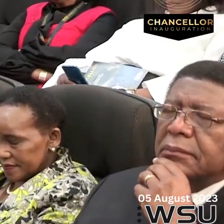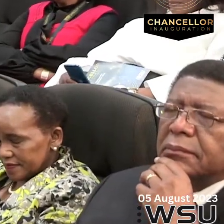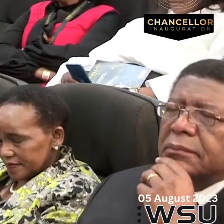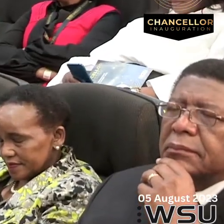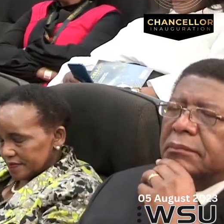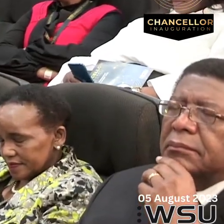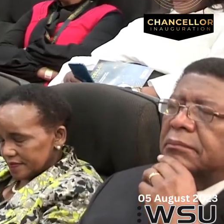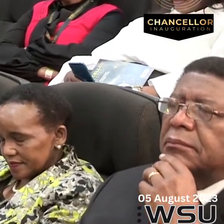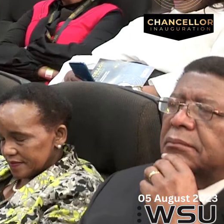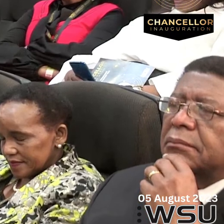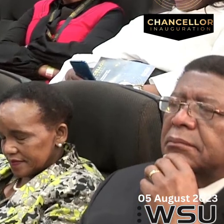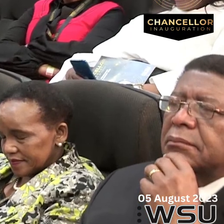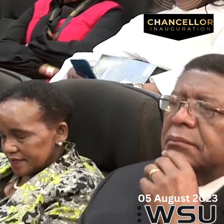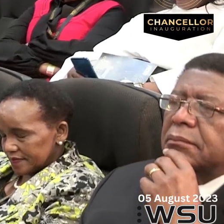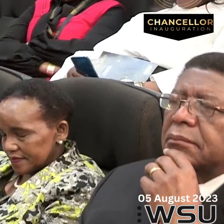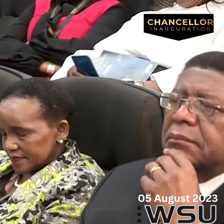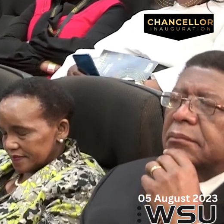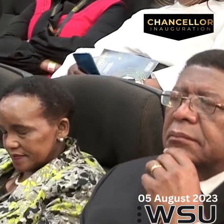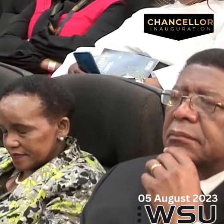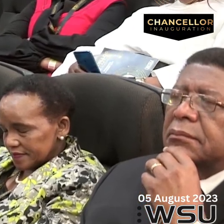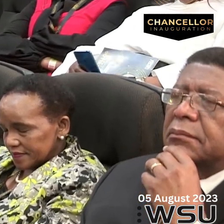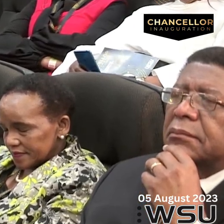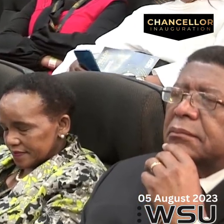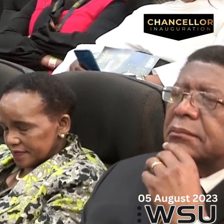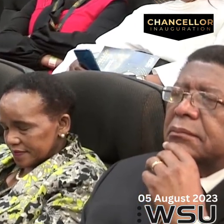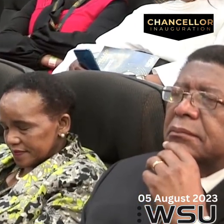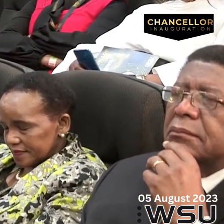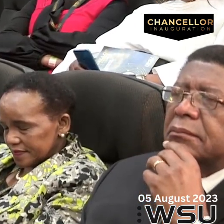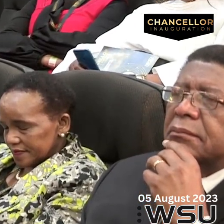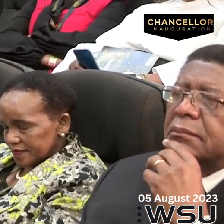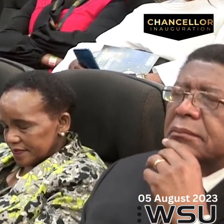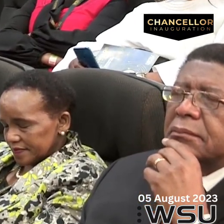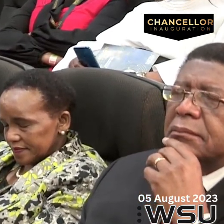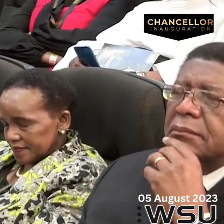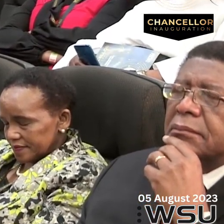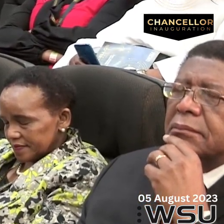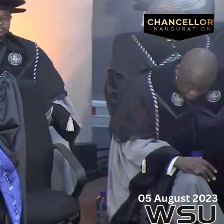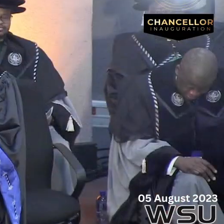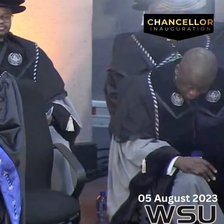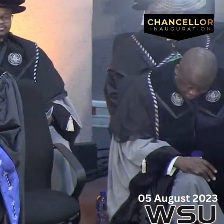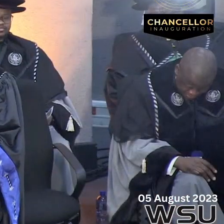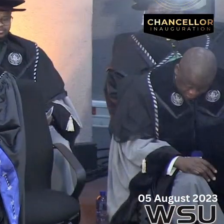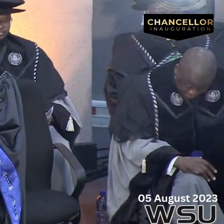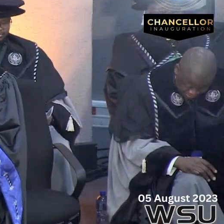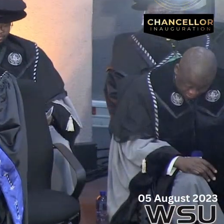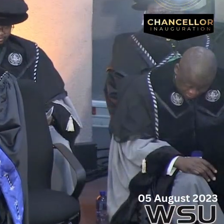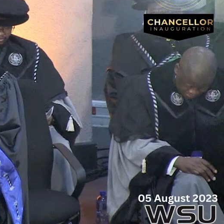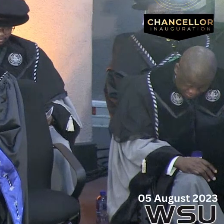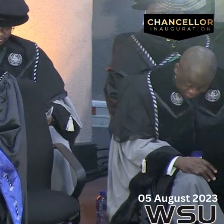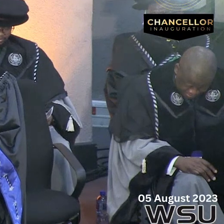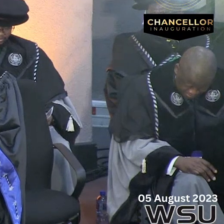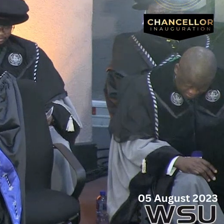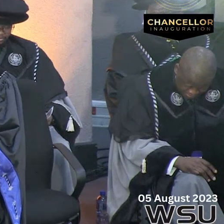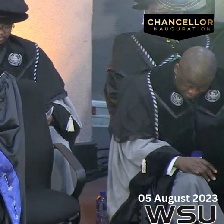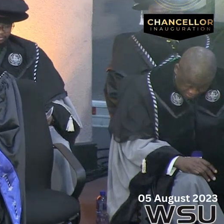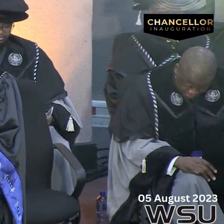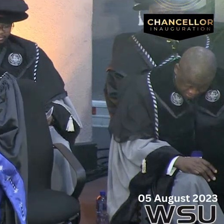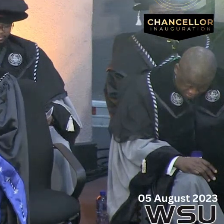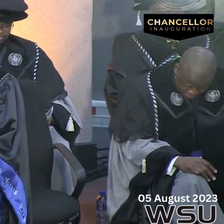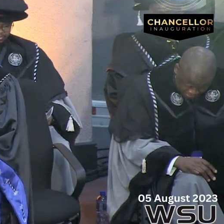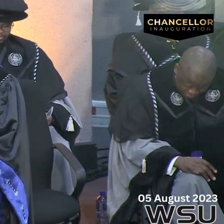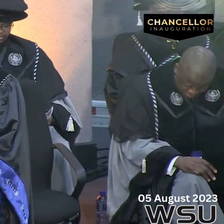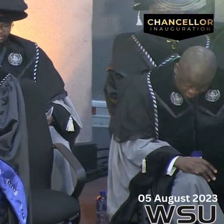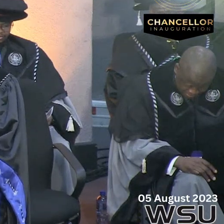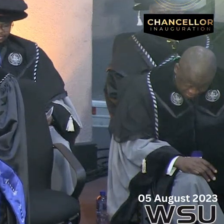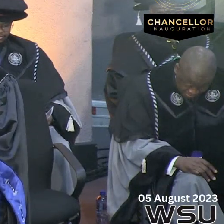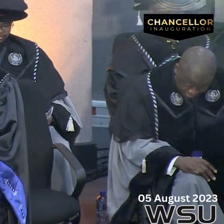that energize, words of wisdom. Bless us. And so,